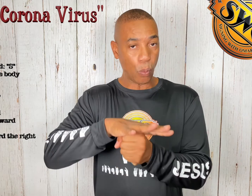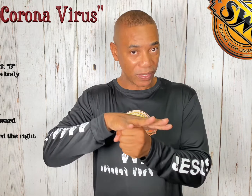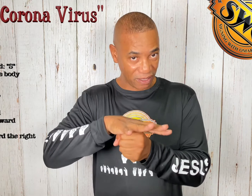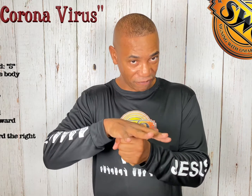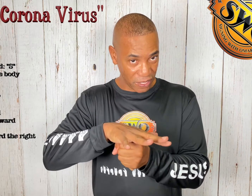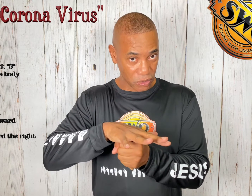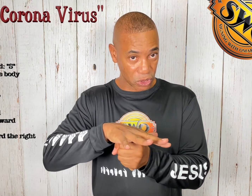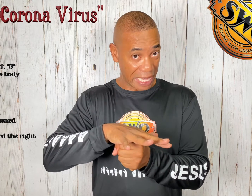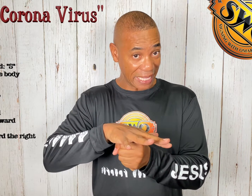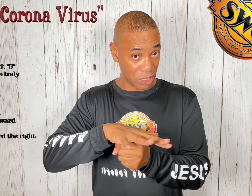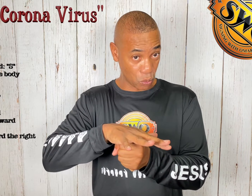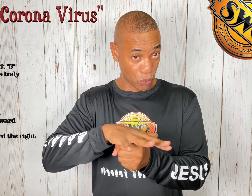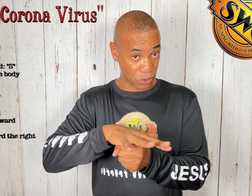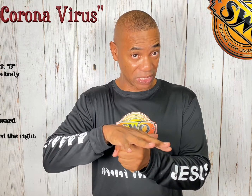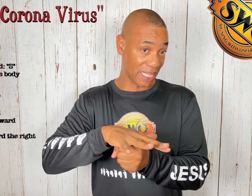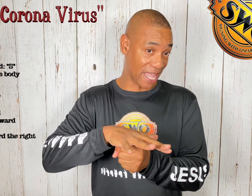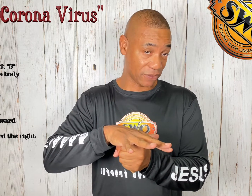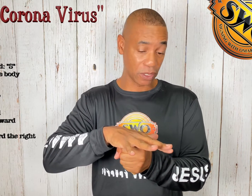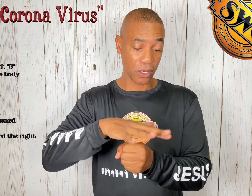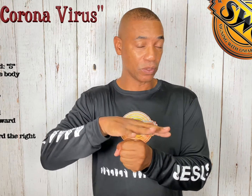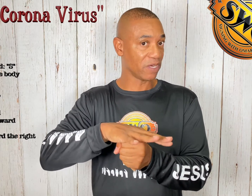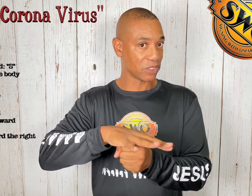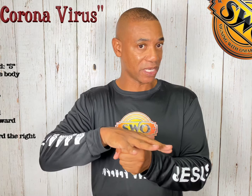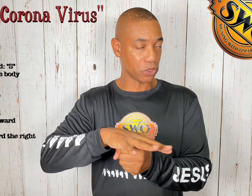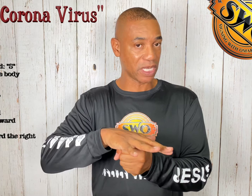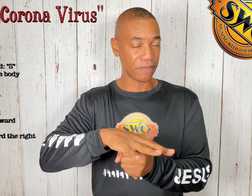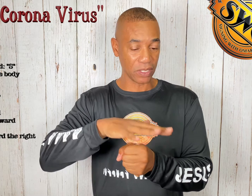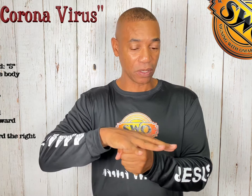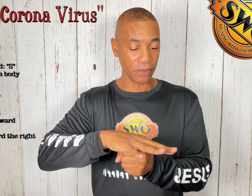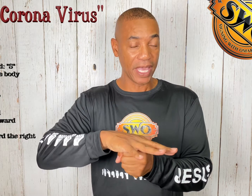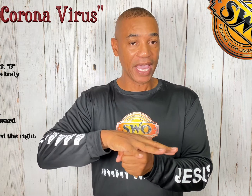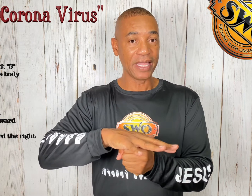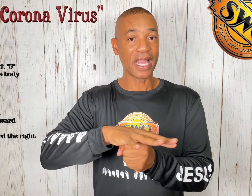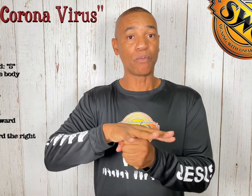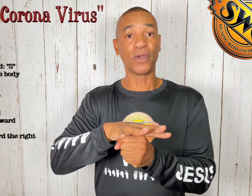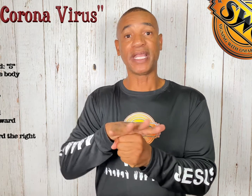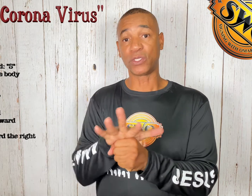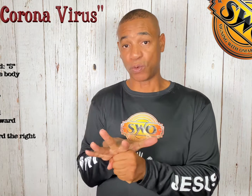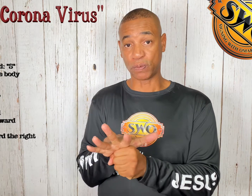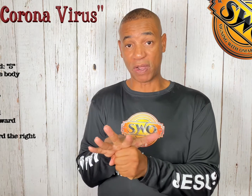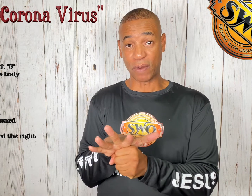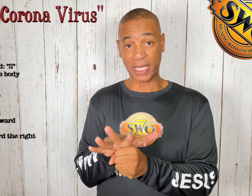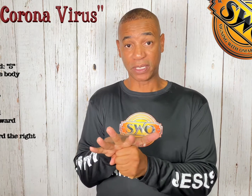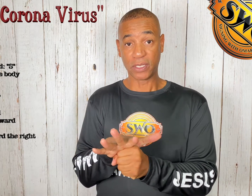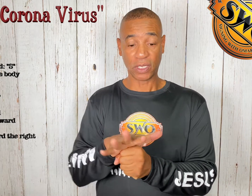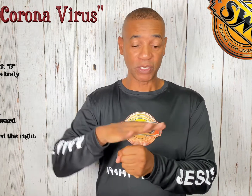with the fingers slightly towards the left, whichever side you're dominant on, and then I'll bring that towards my right. So let me show you